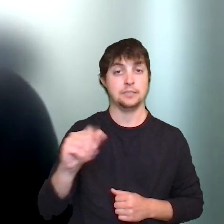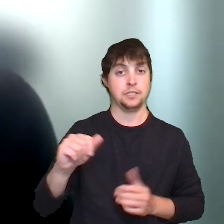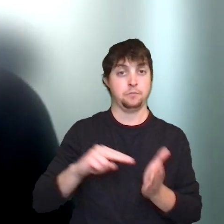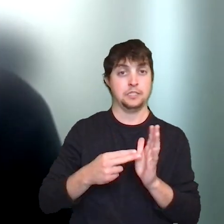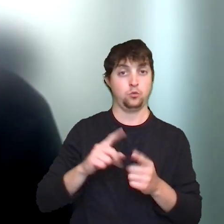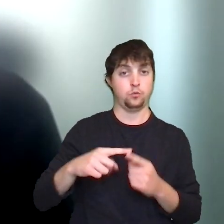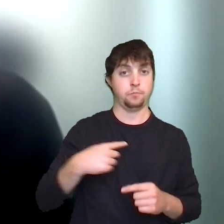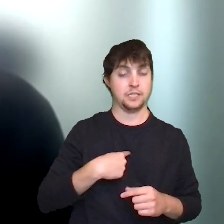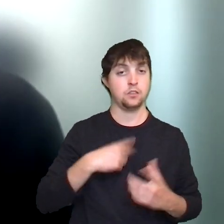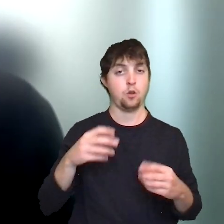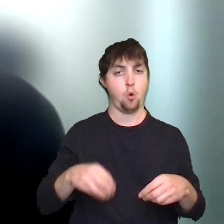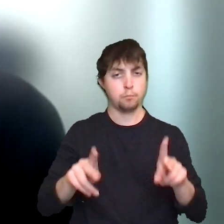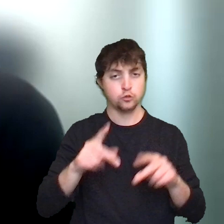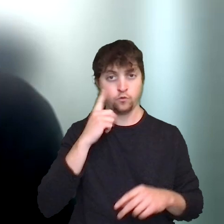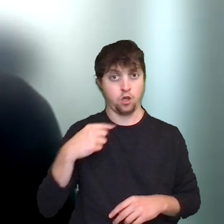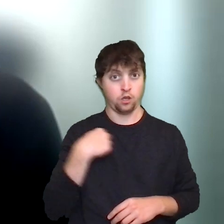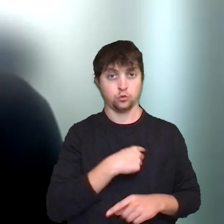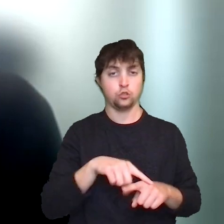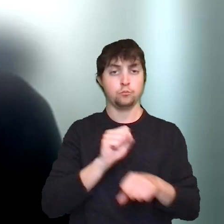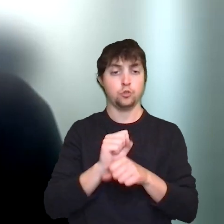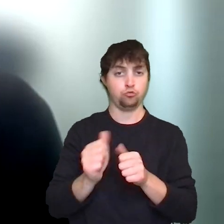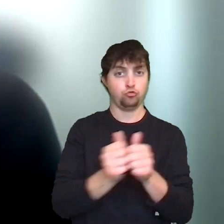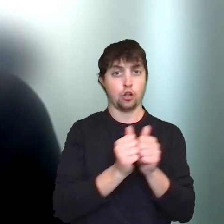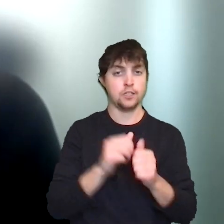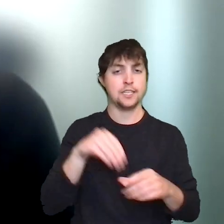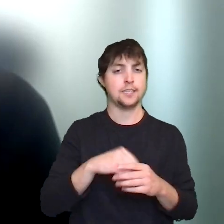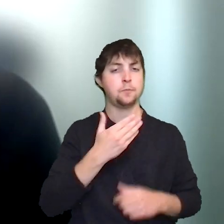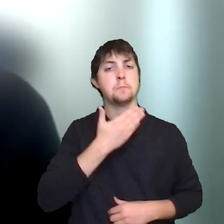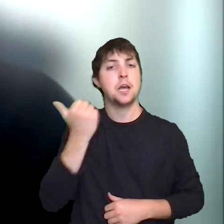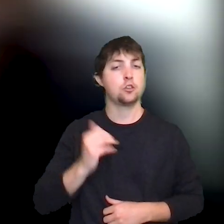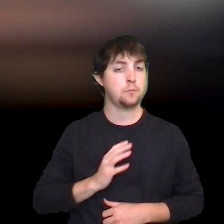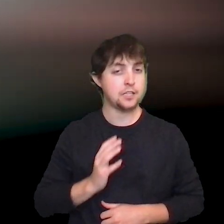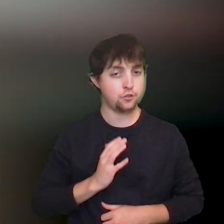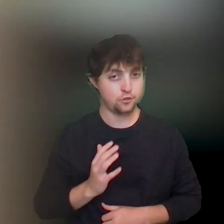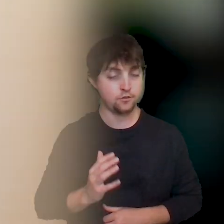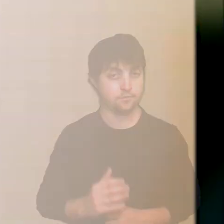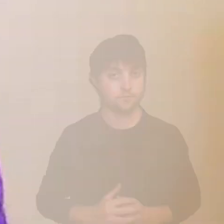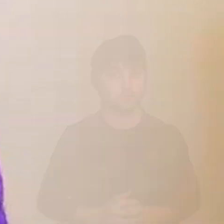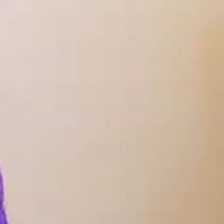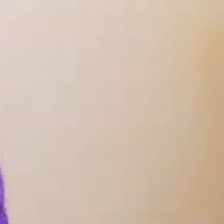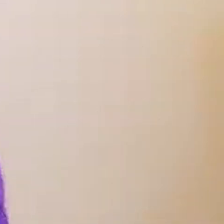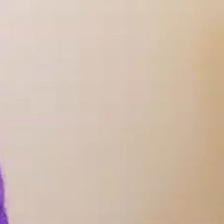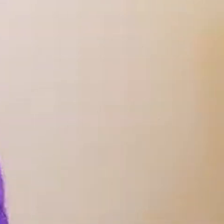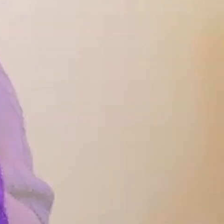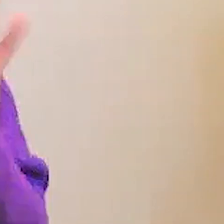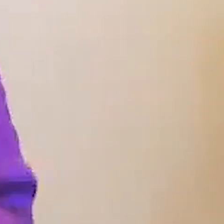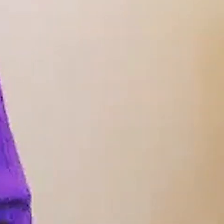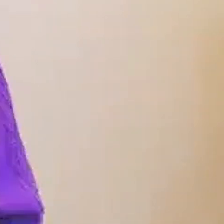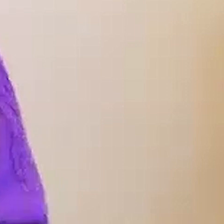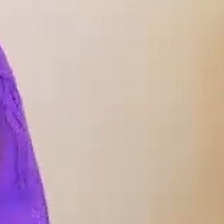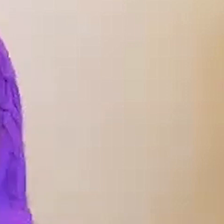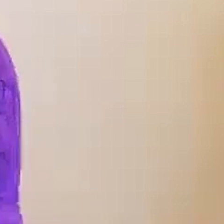Disability means to me an opportunity for us to work together in a better manner. Head and shoulder shot of Janelle, speaking in sign language through